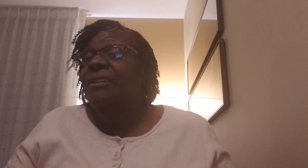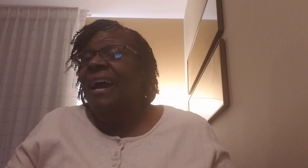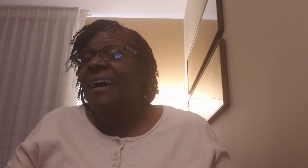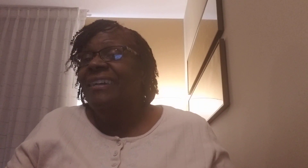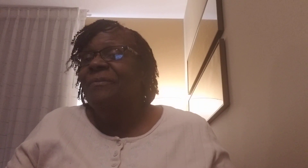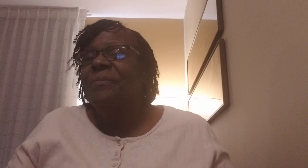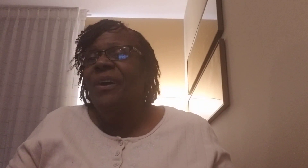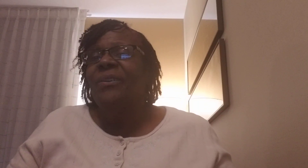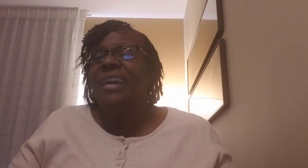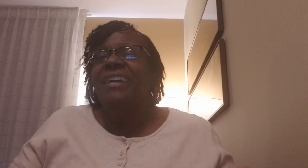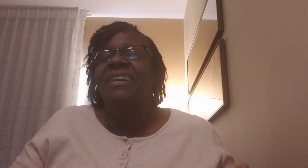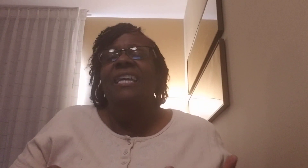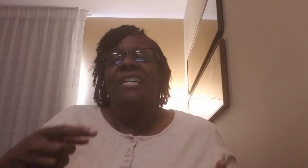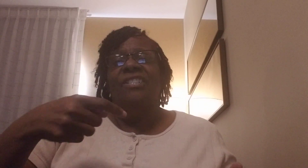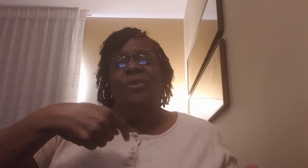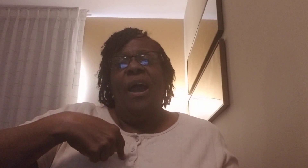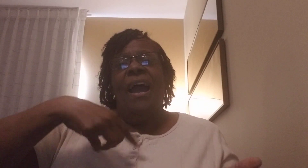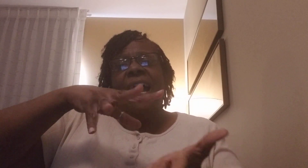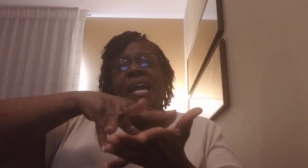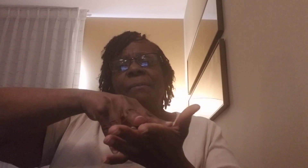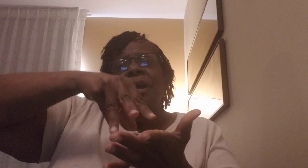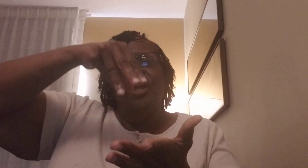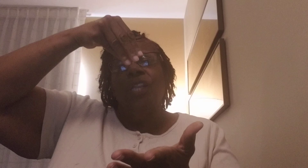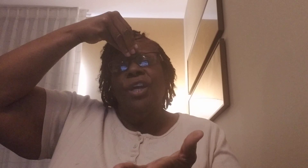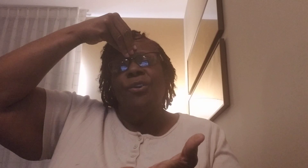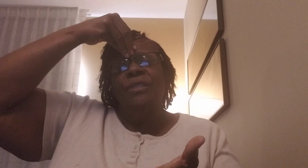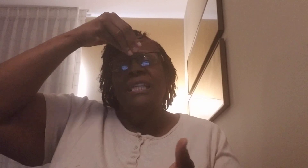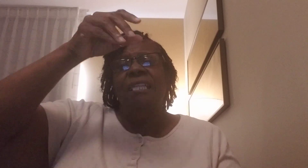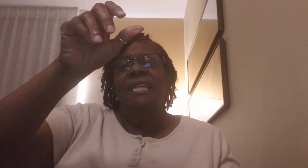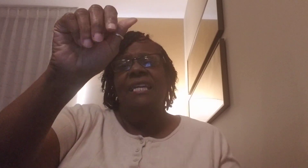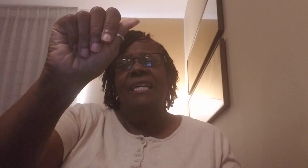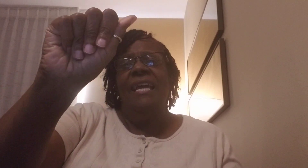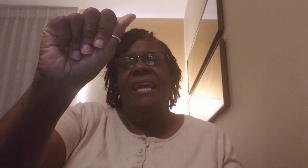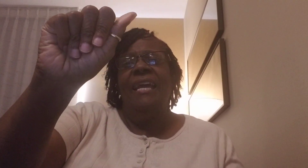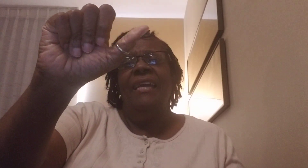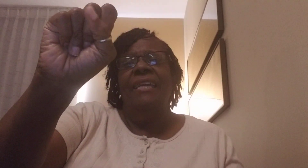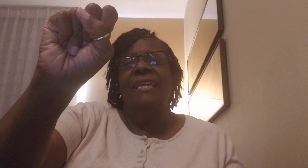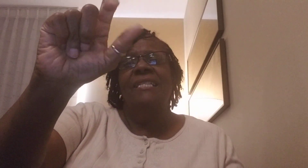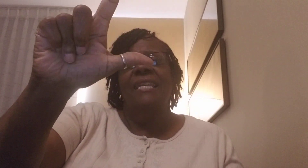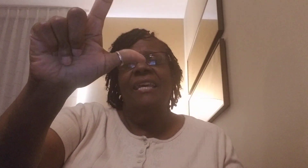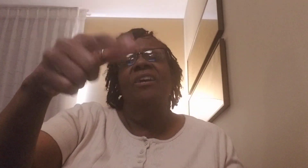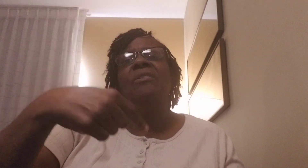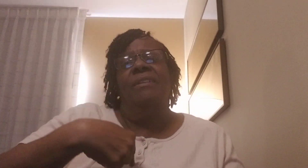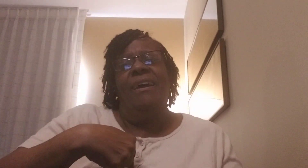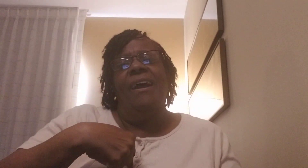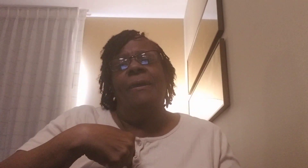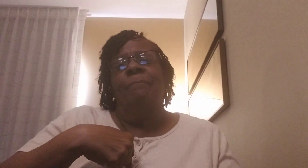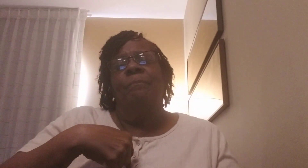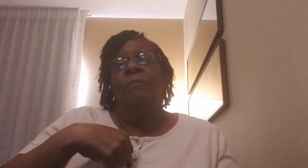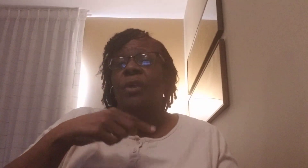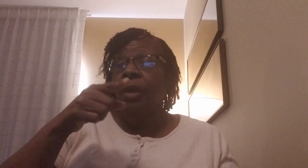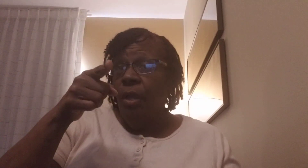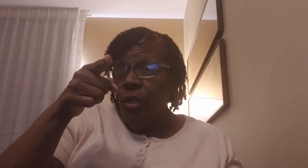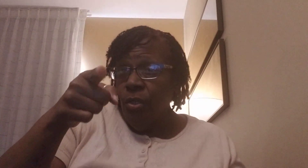I. Okay? So I'm learning ASL, I.